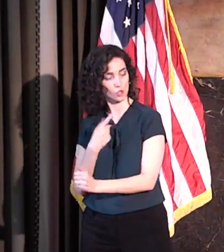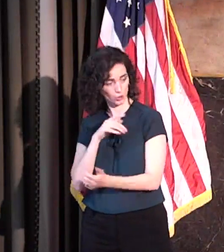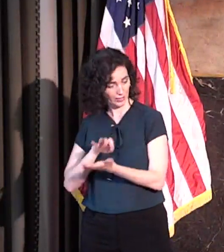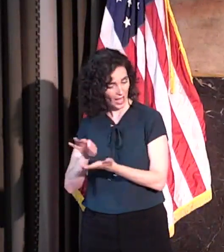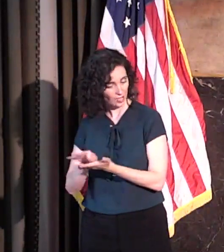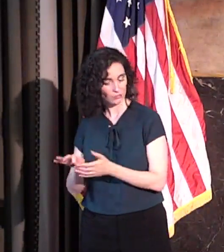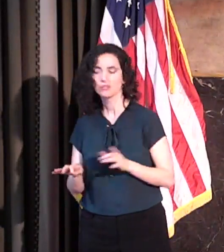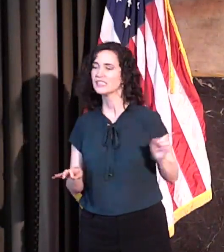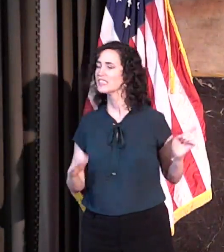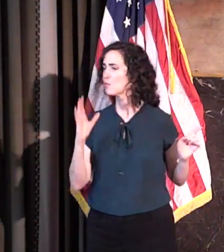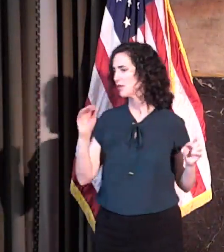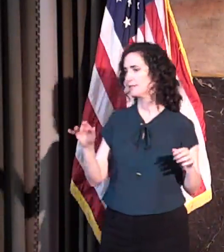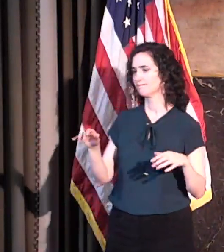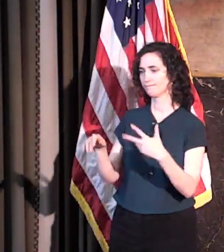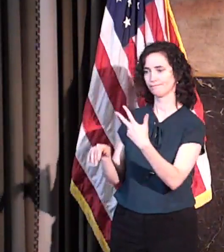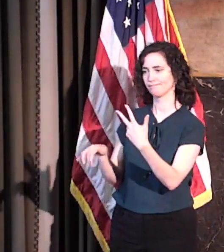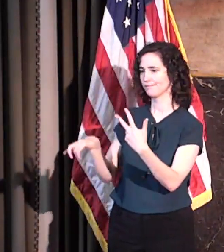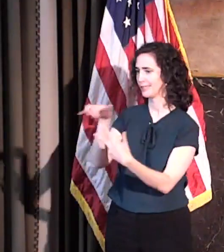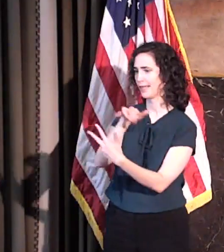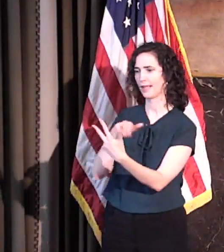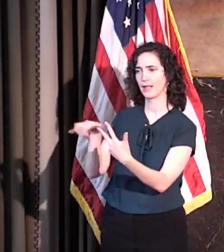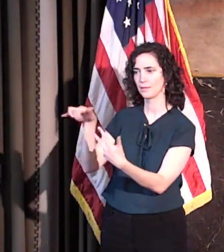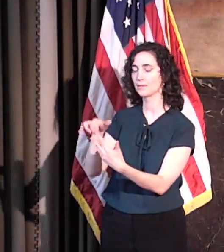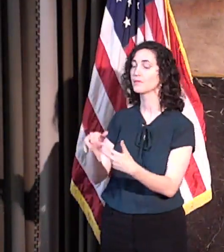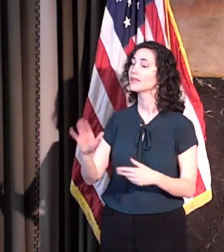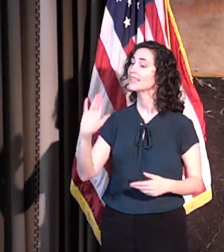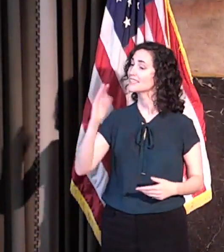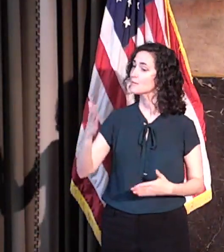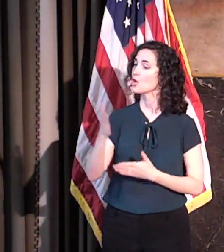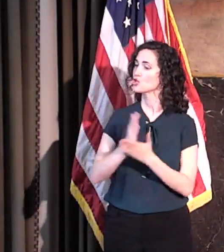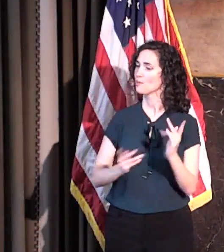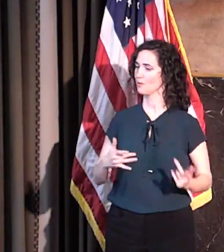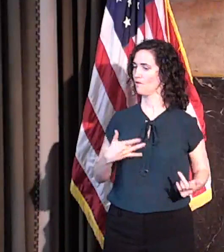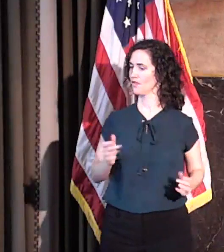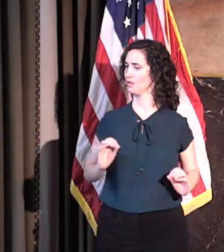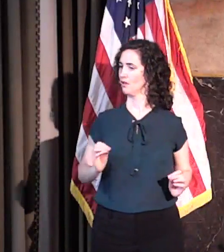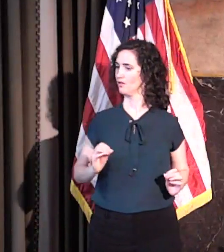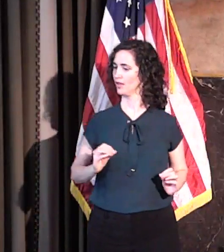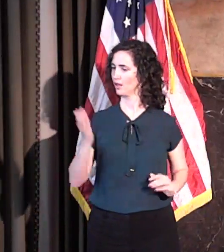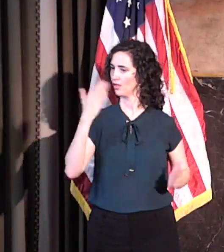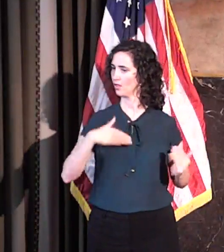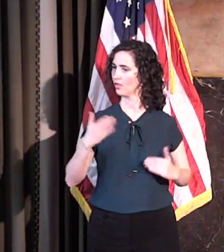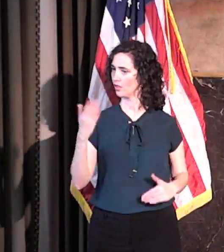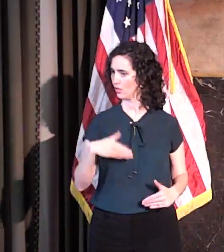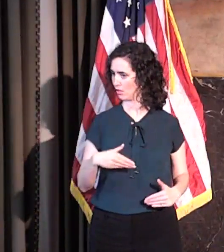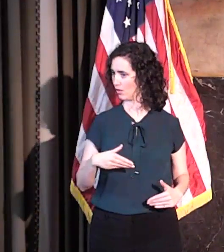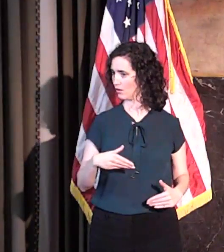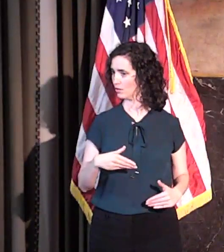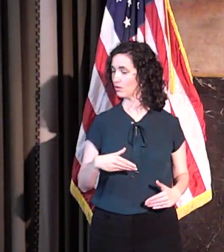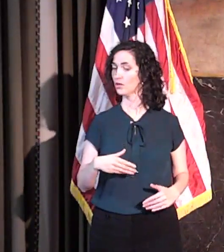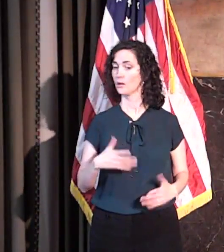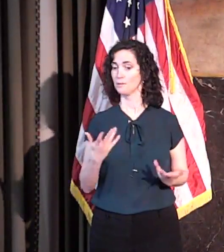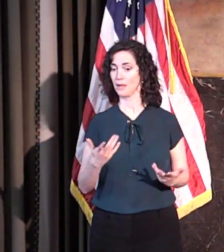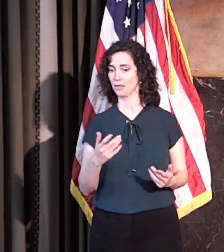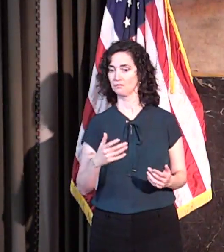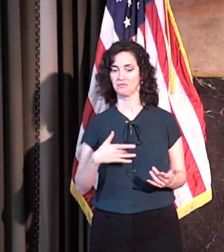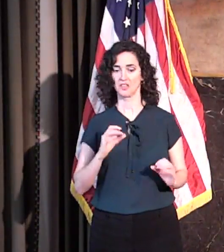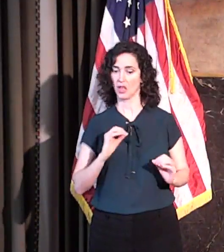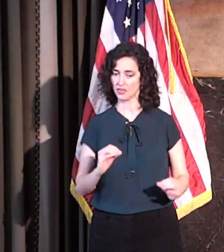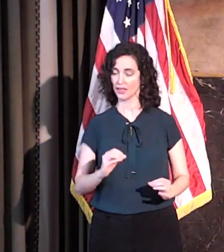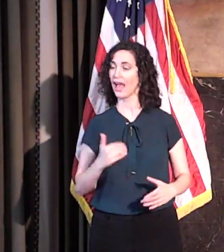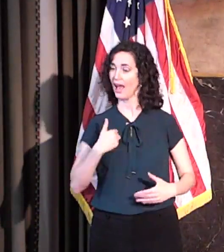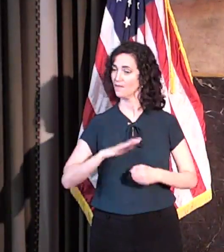It's fairly across the board. And, you know, presumably there are people that are asymptomatic and would be a breakthrough case that we don't know about.